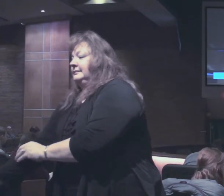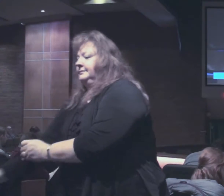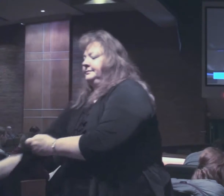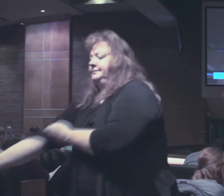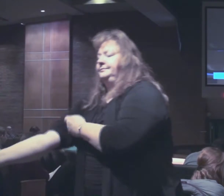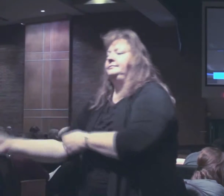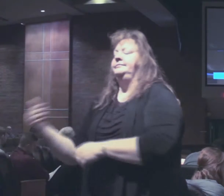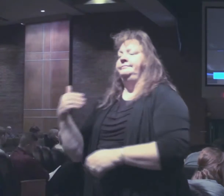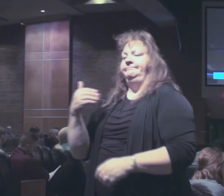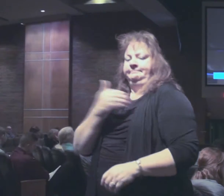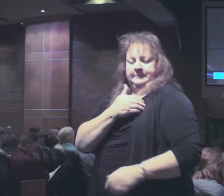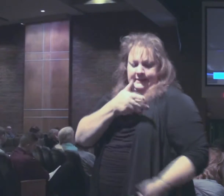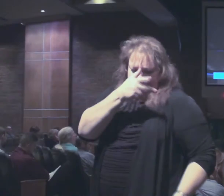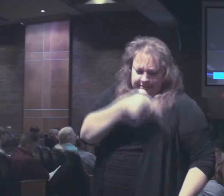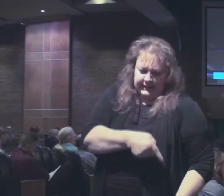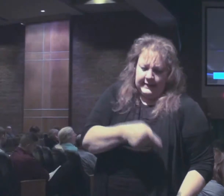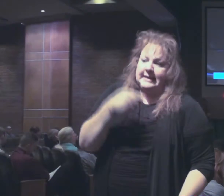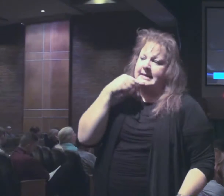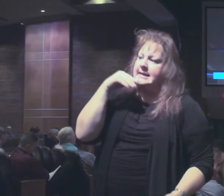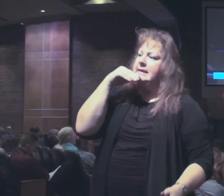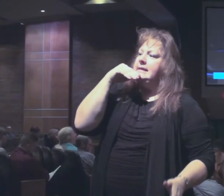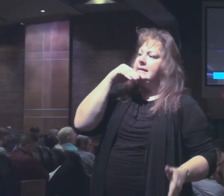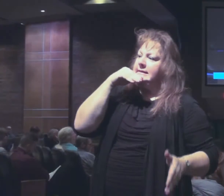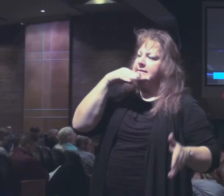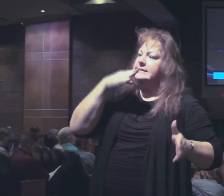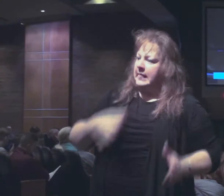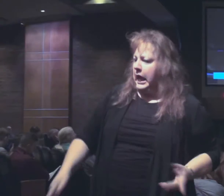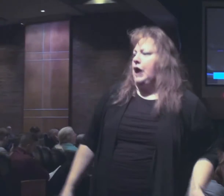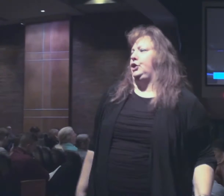So a reminder, the devil is the slanderer.